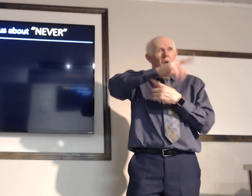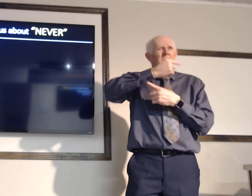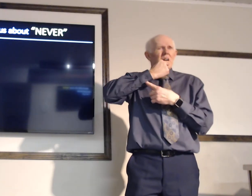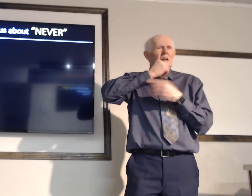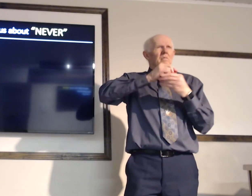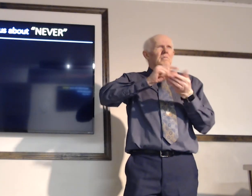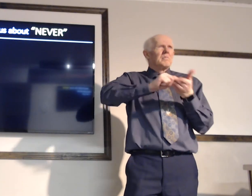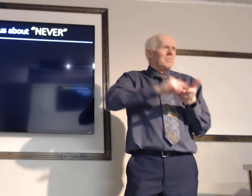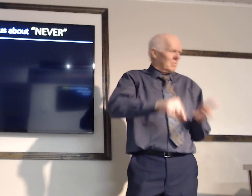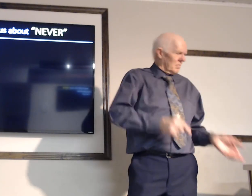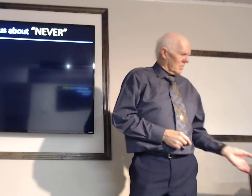Paul said,